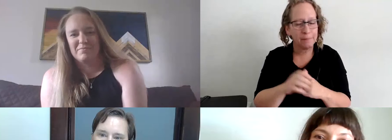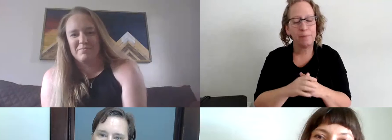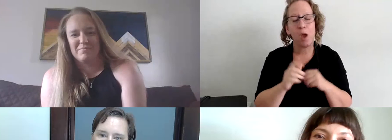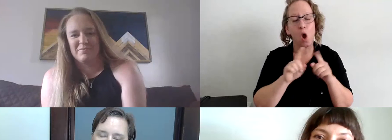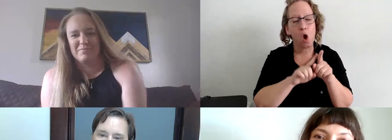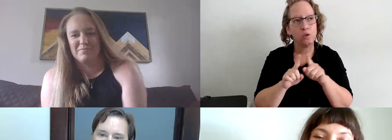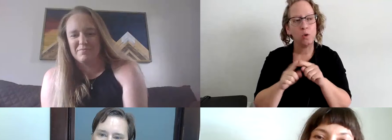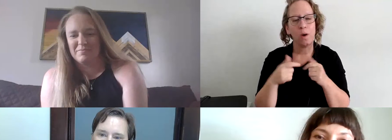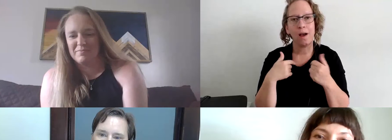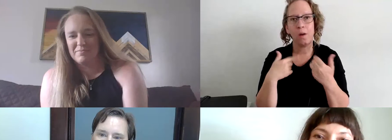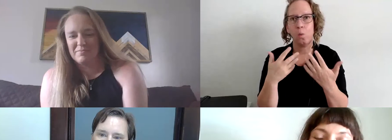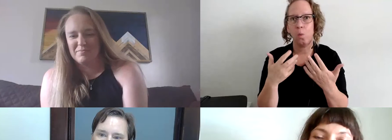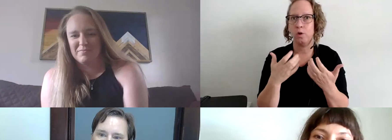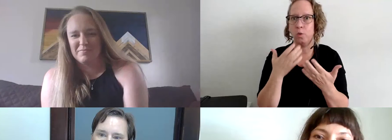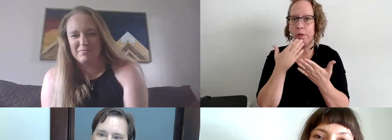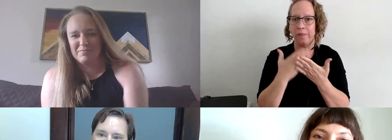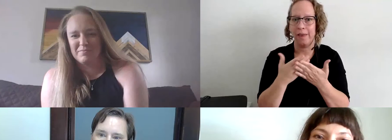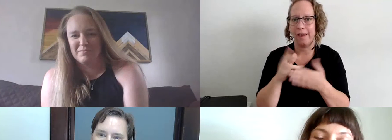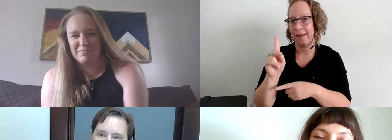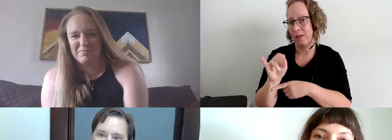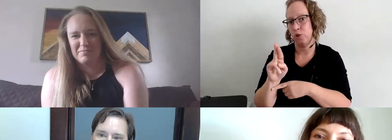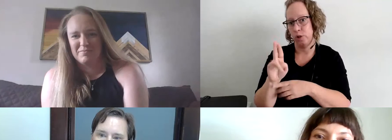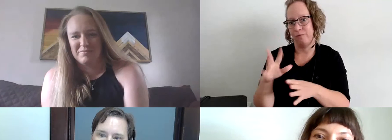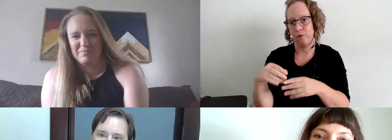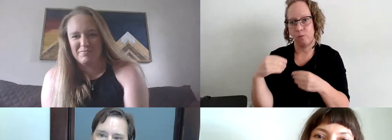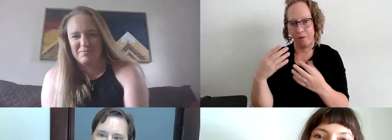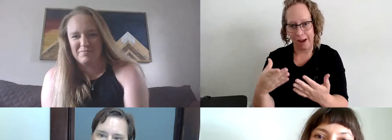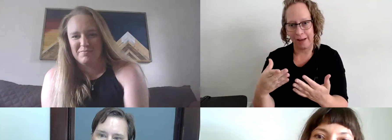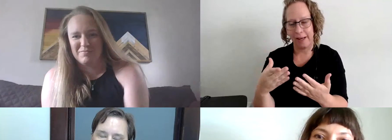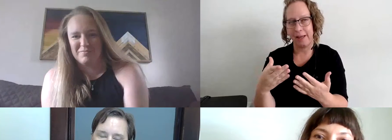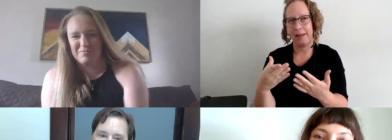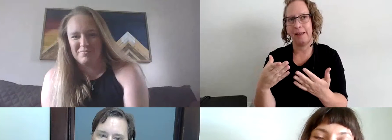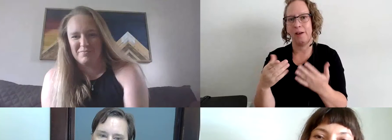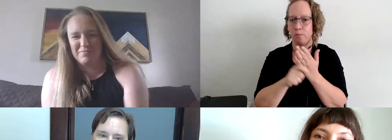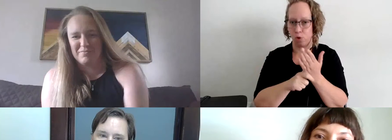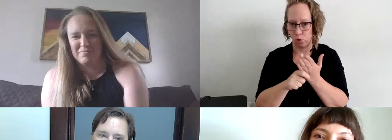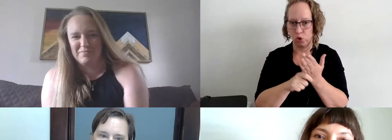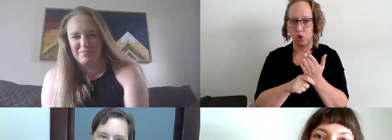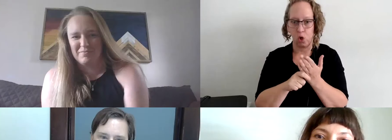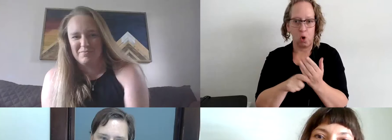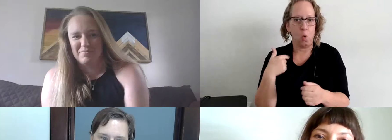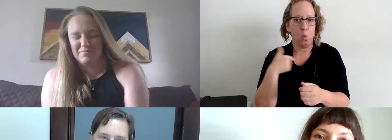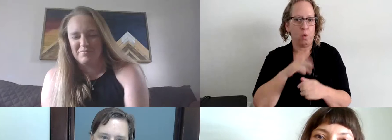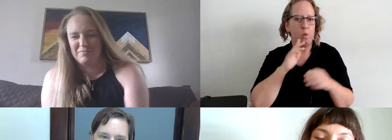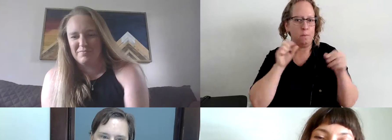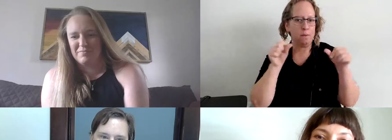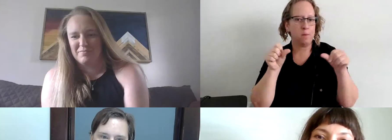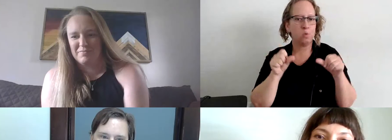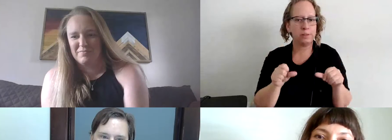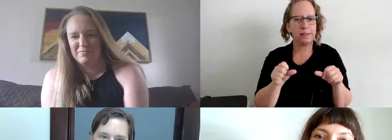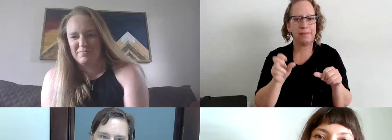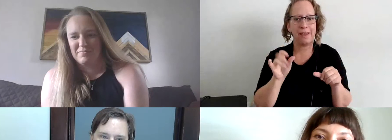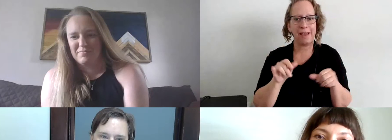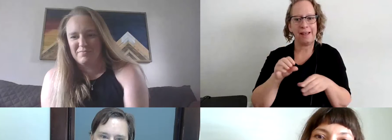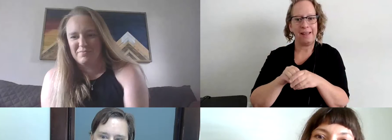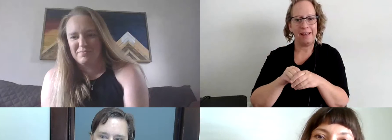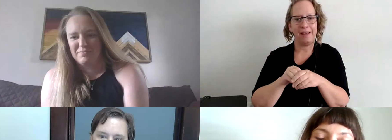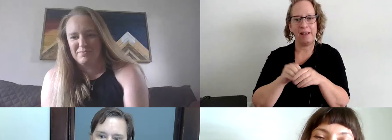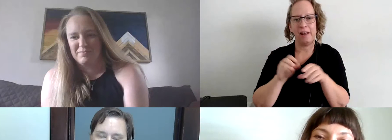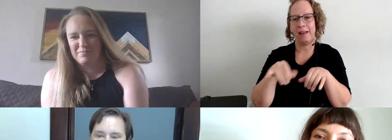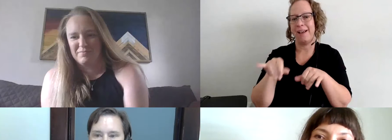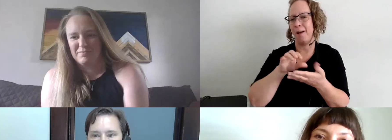also want to thank Kirsten for providing the brochure that will be posted in the Common